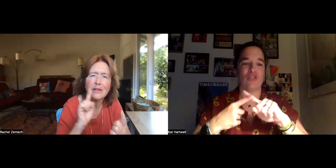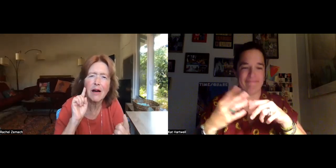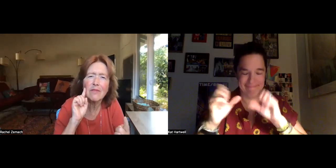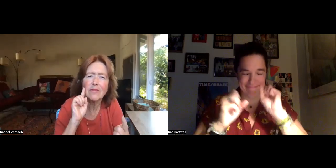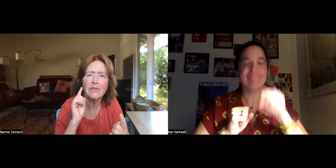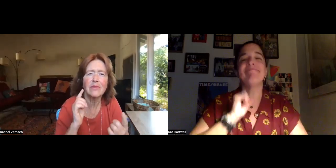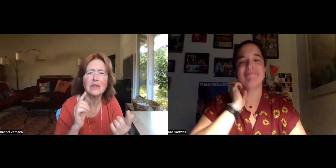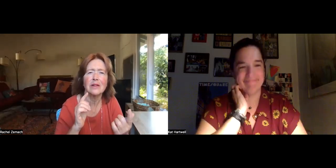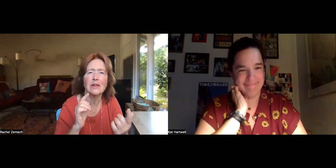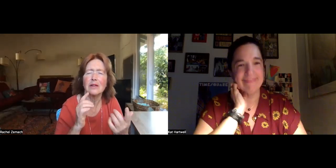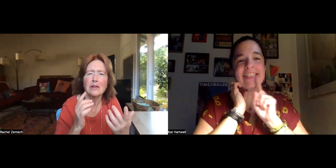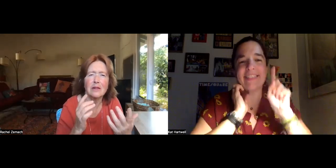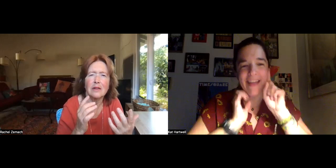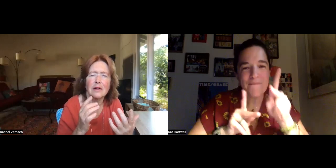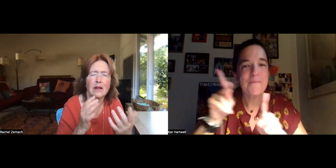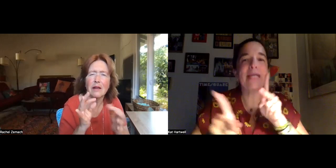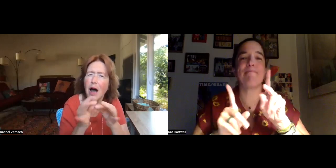Language, the people.